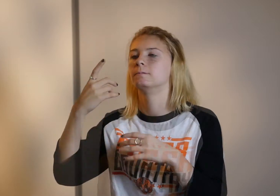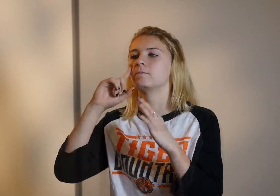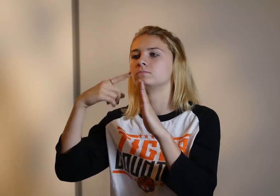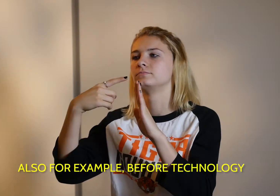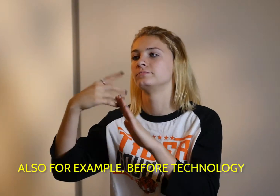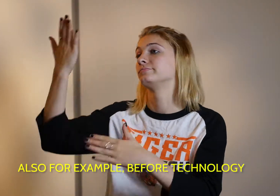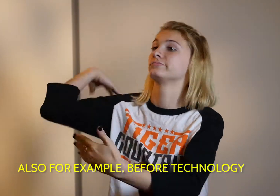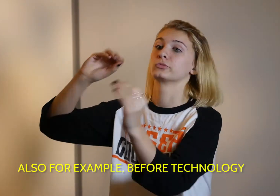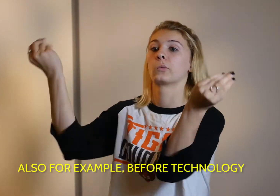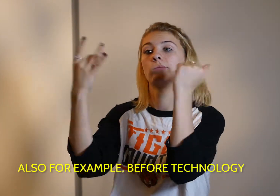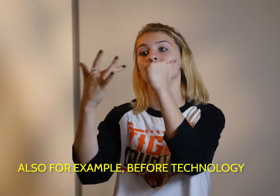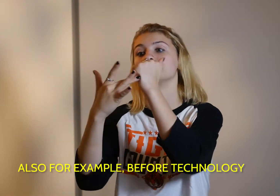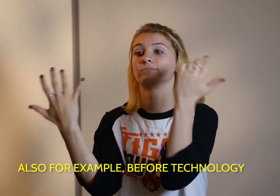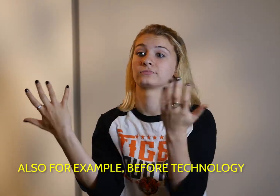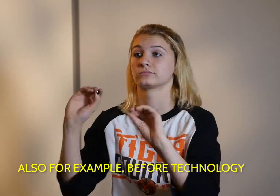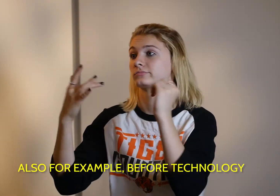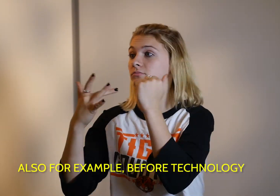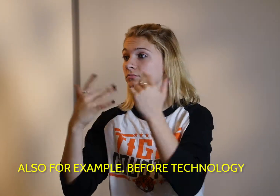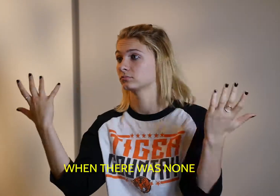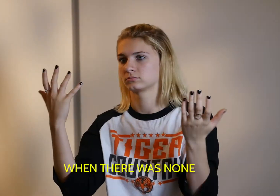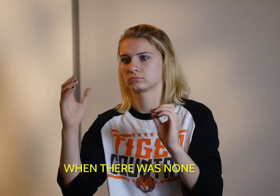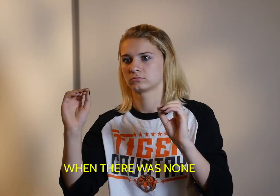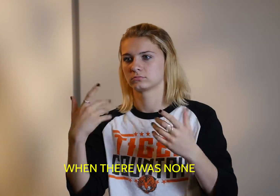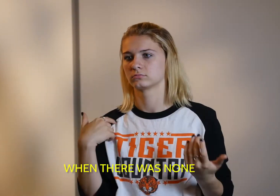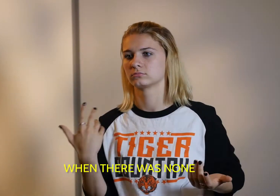Also, for example, before technology, when there was none,